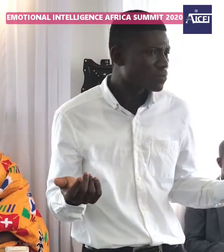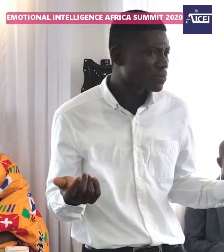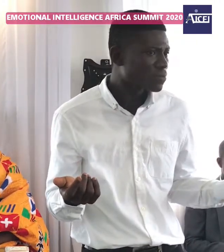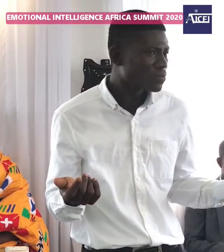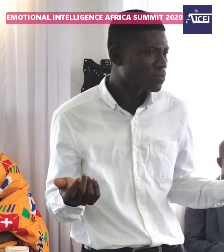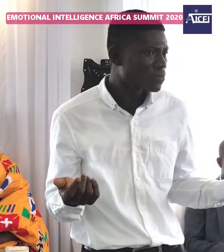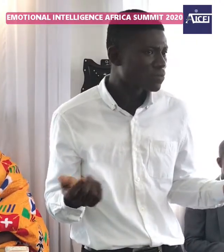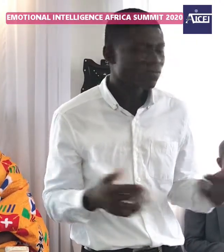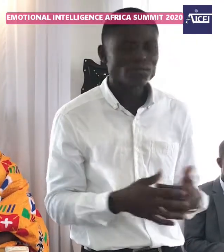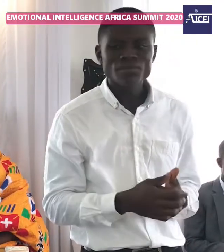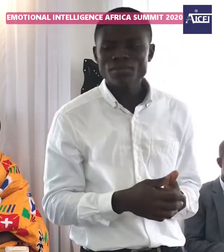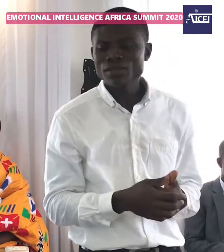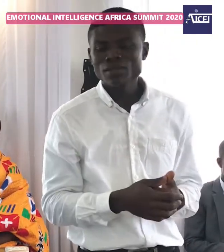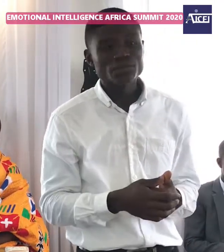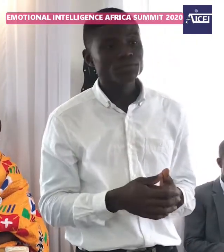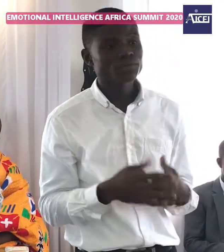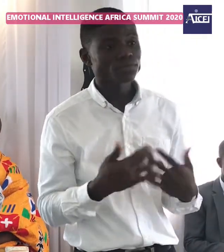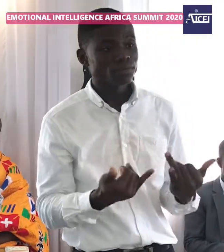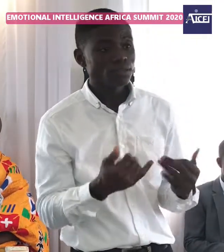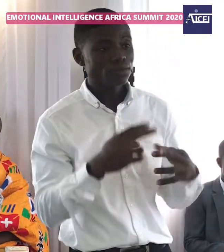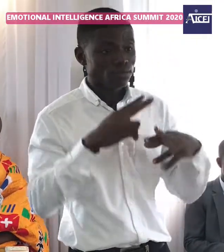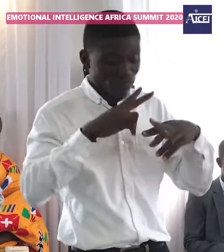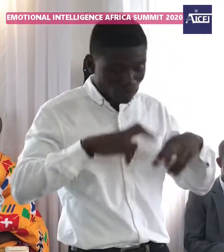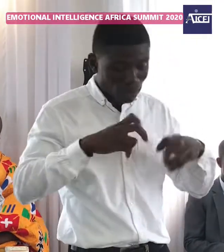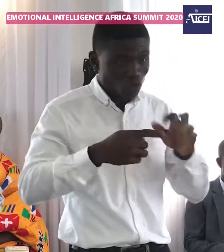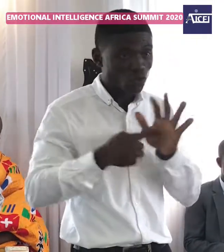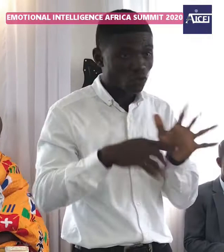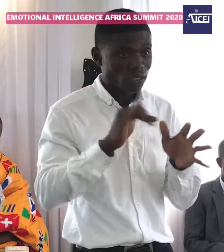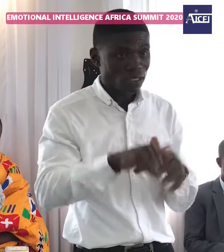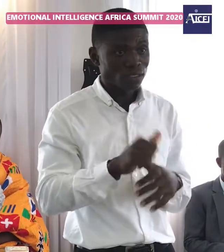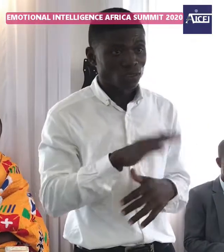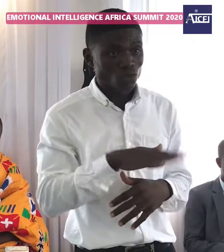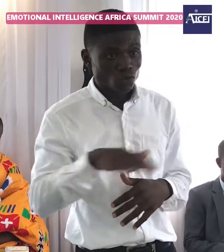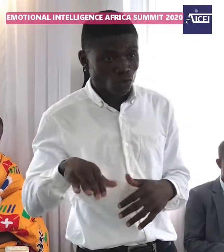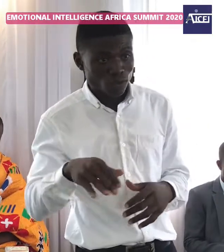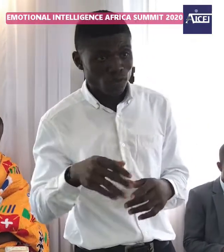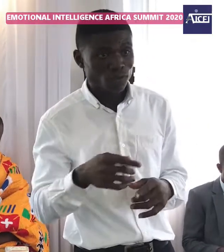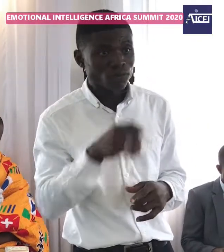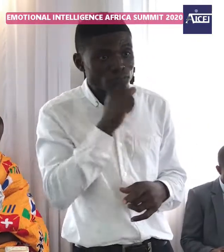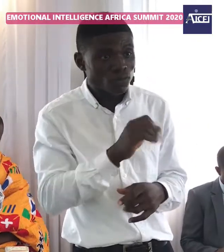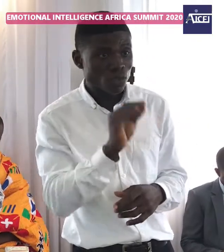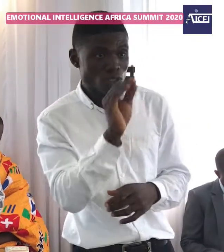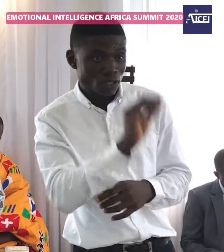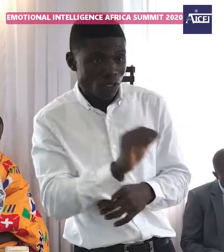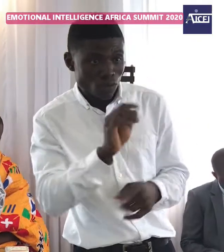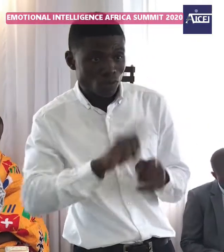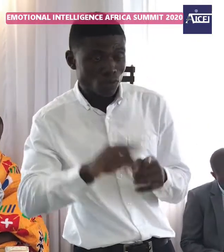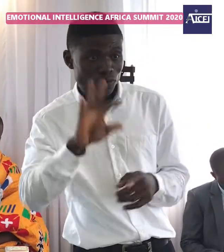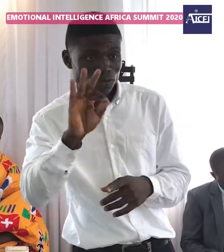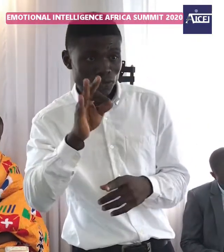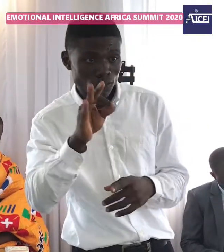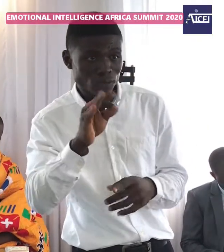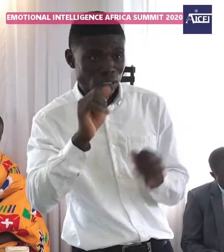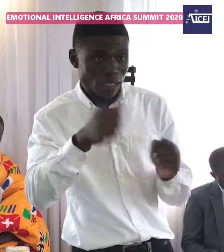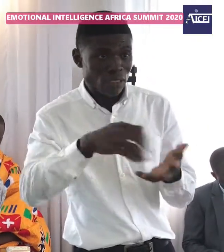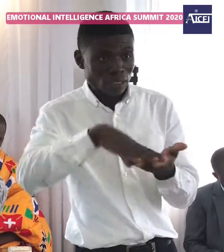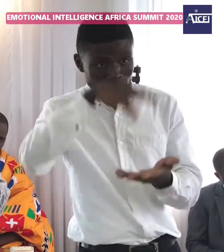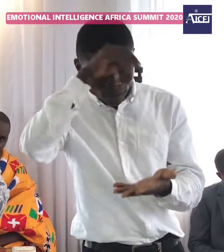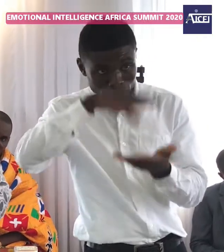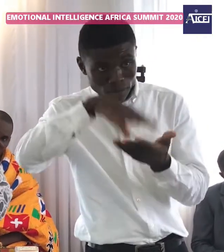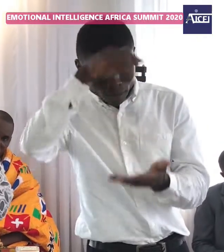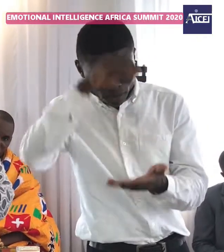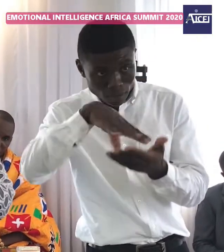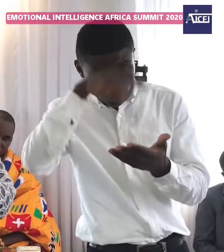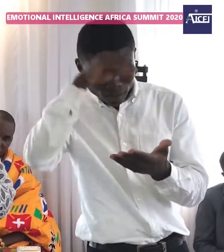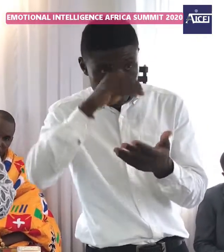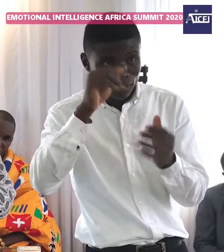forth. Research has said that children between 0 and 9 can learn and pick